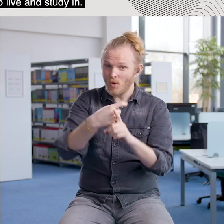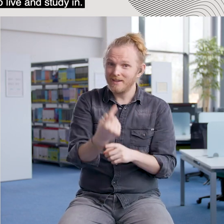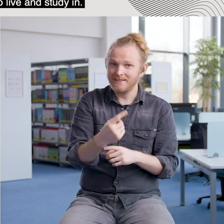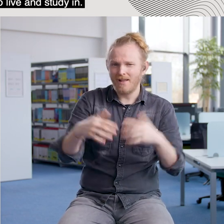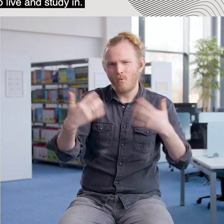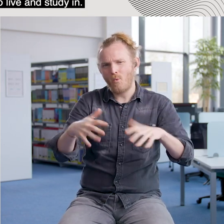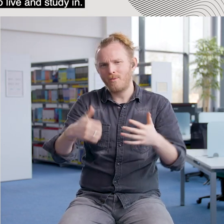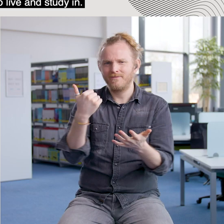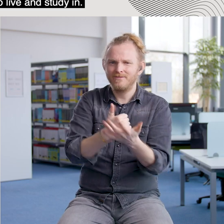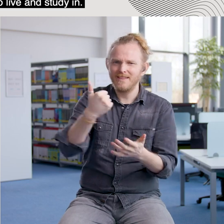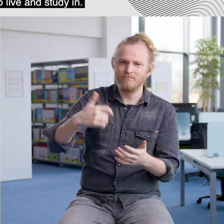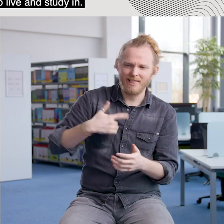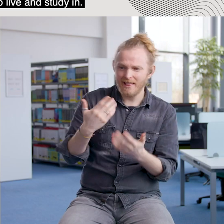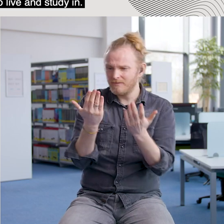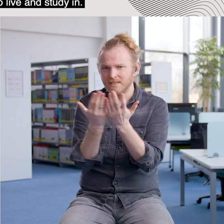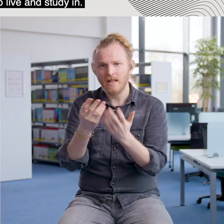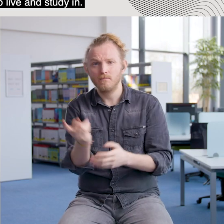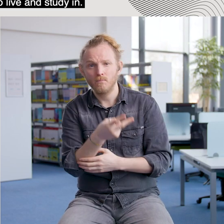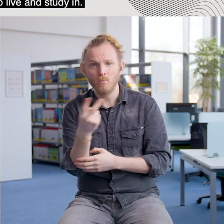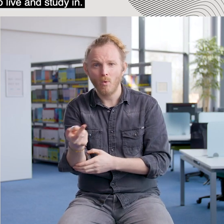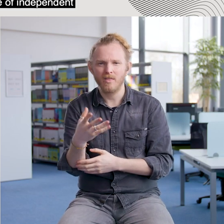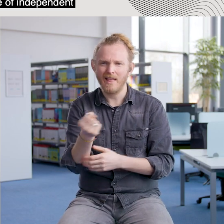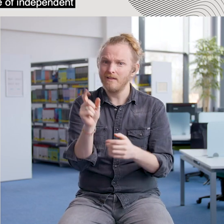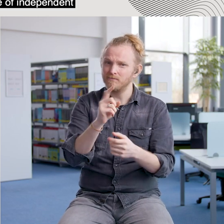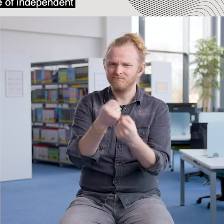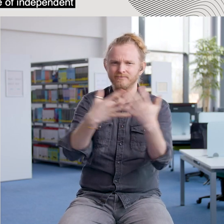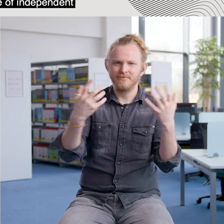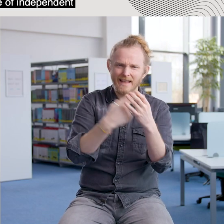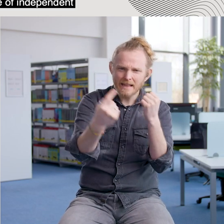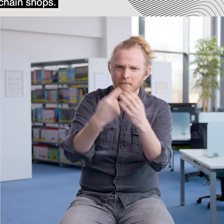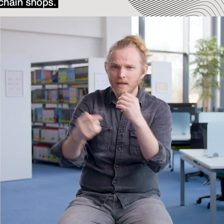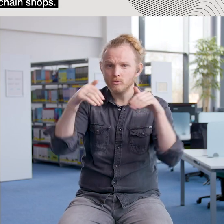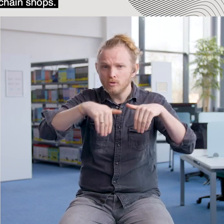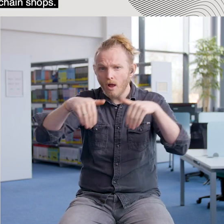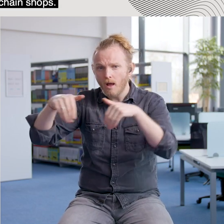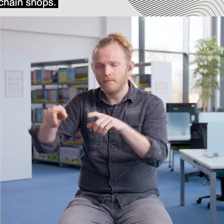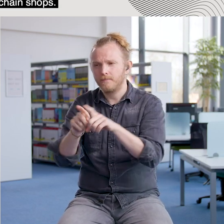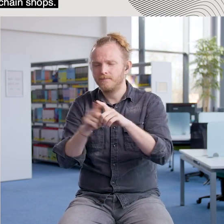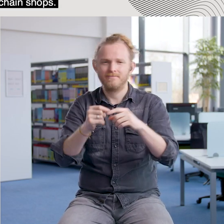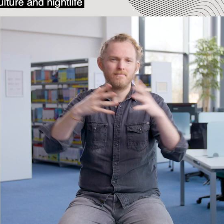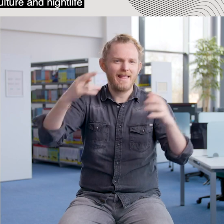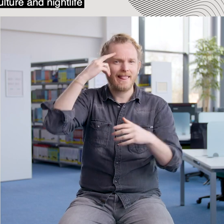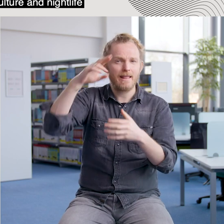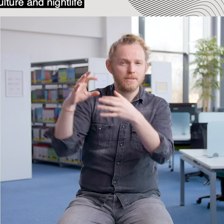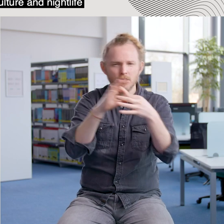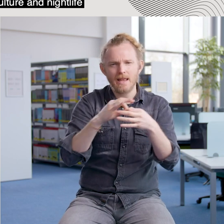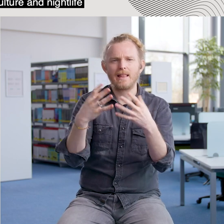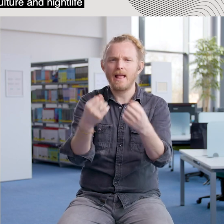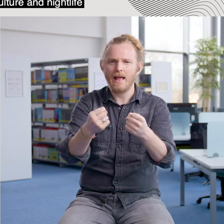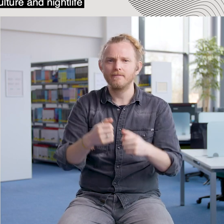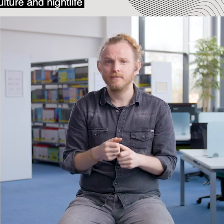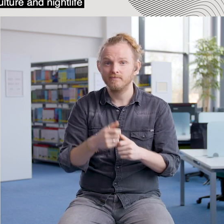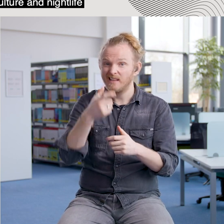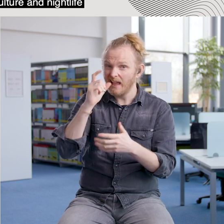York itself is a brilliant city to live and study in. It's got a great range of independent and well-known chain shops, there's a good cafe